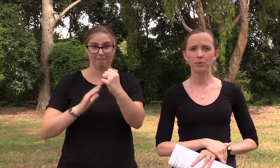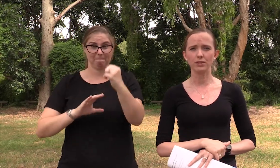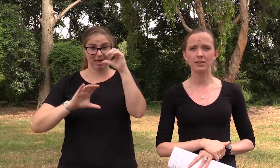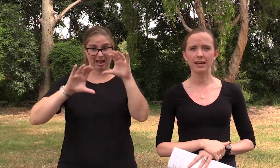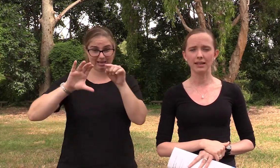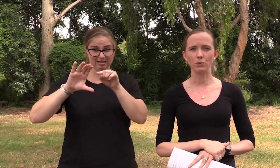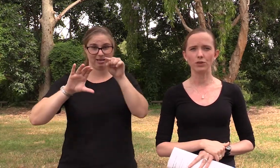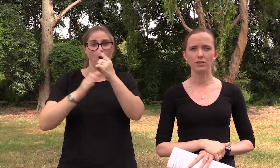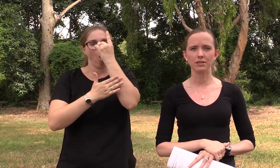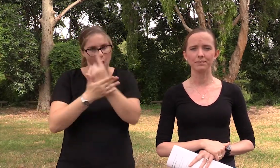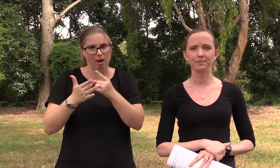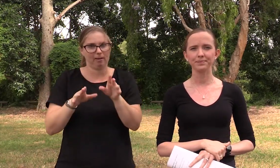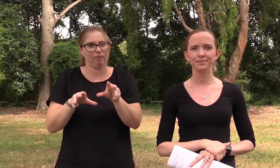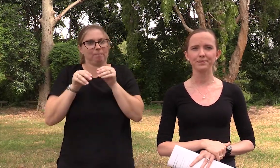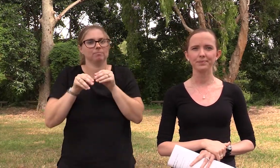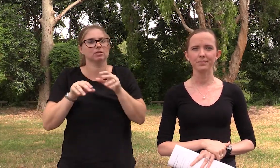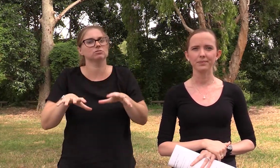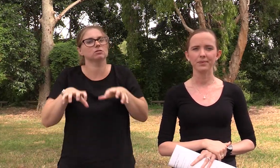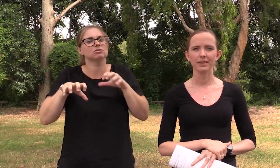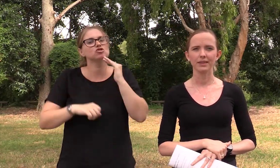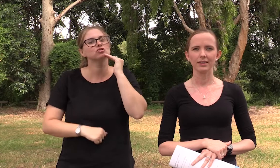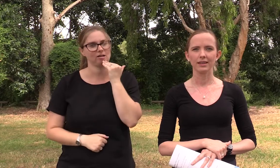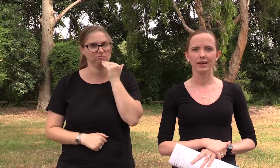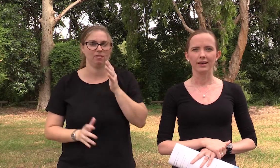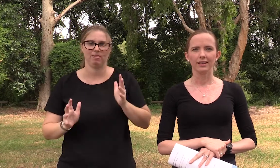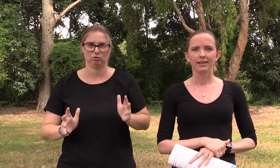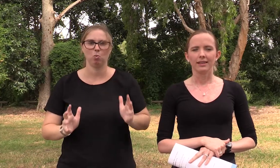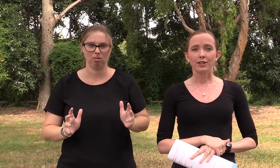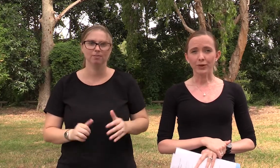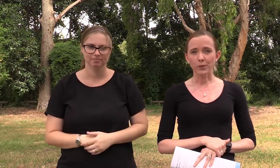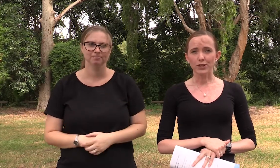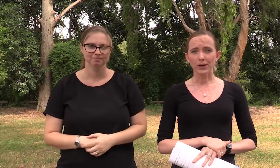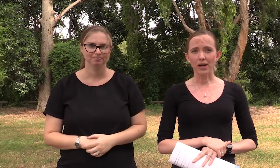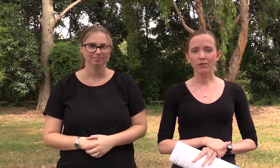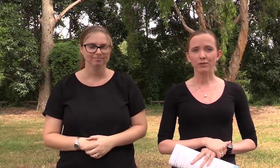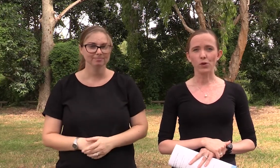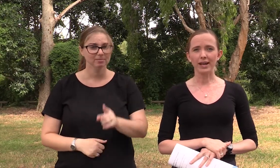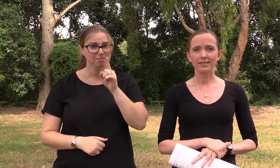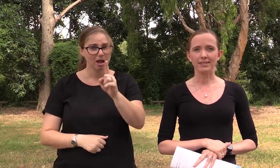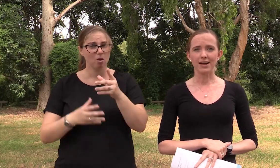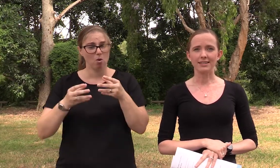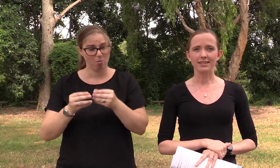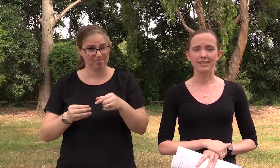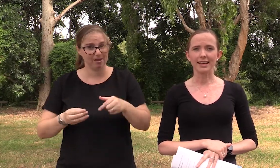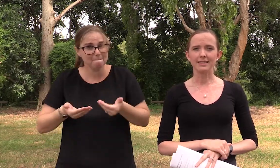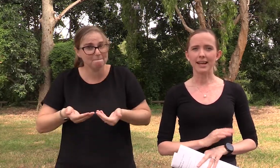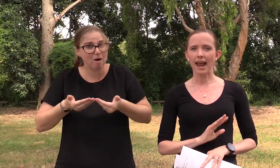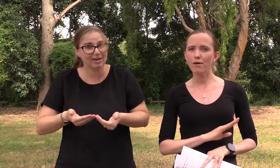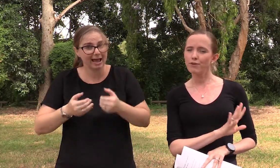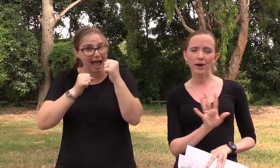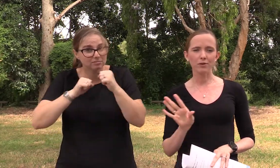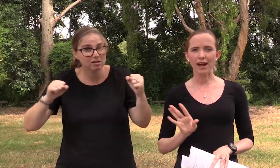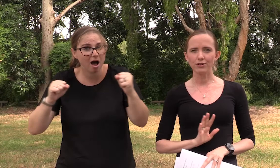that pulls upwards and inwards. The trick with doing pelvic floor exercises is